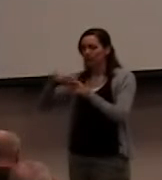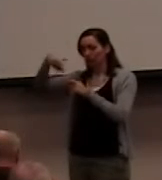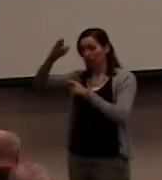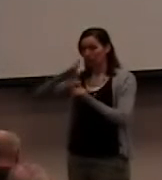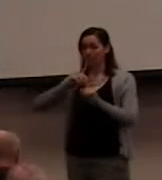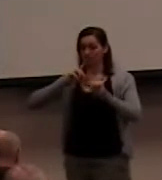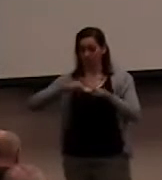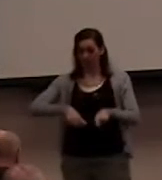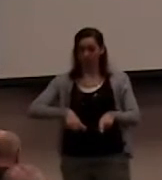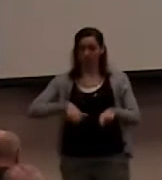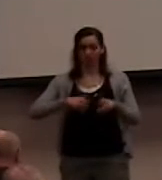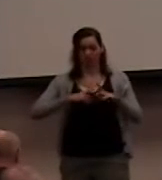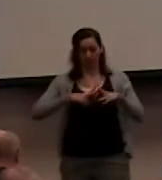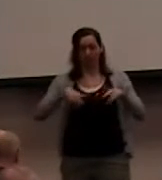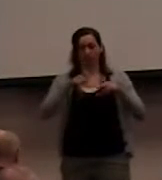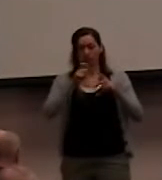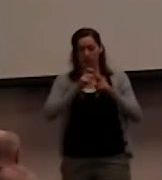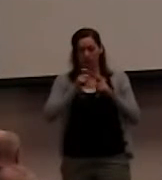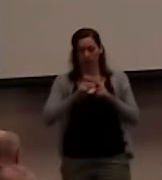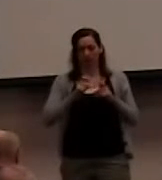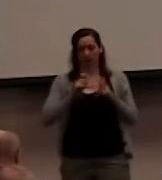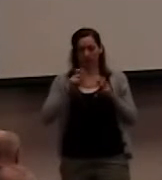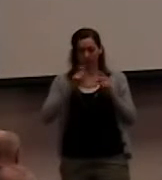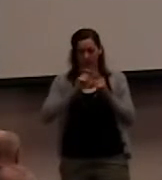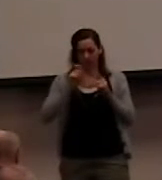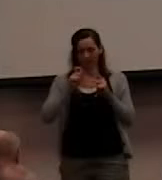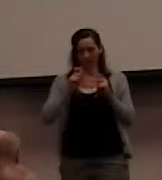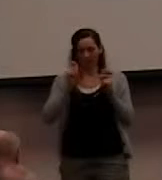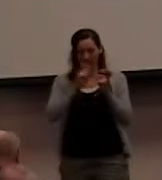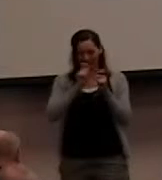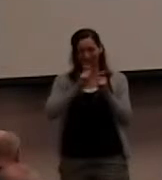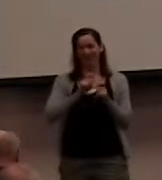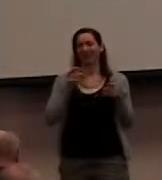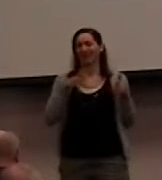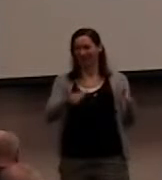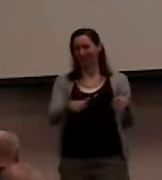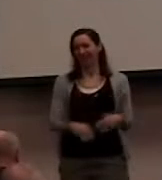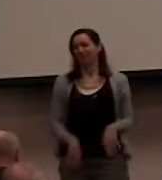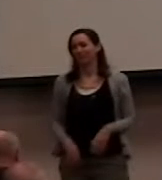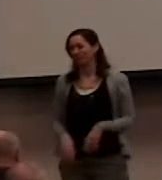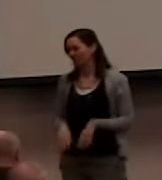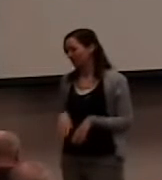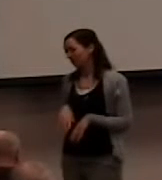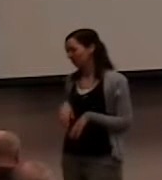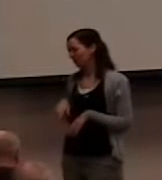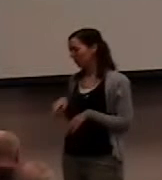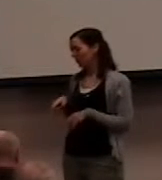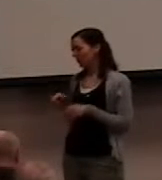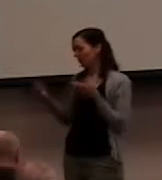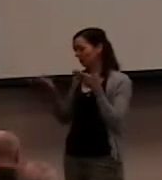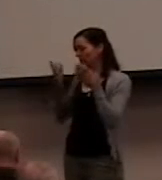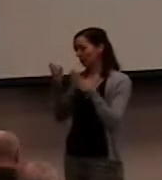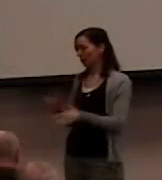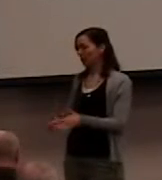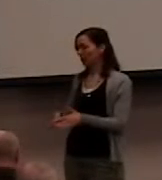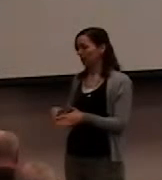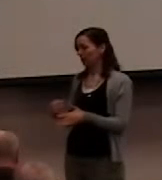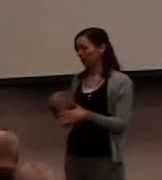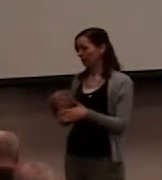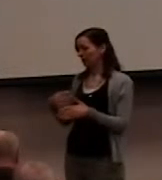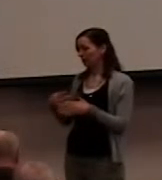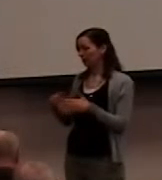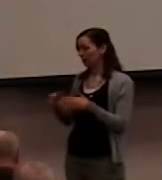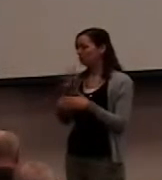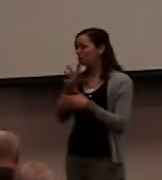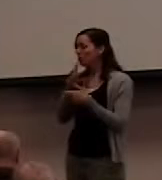it. He then carefully explained his quest to the person who was the host, and